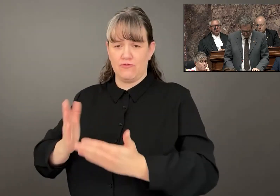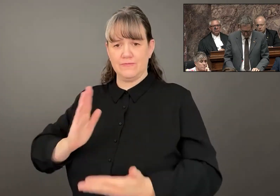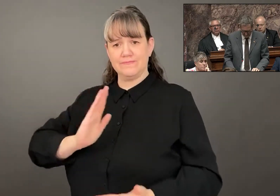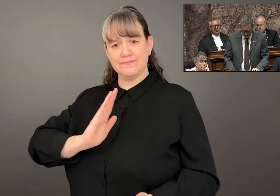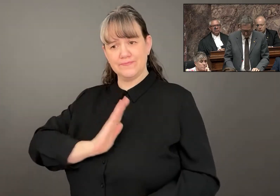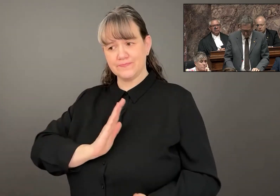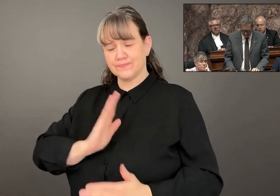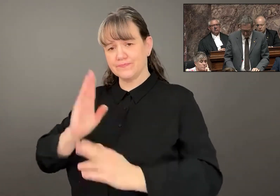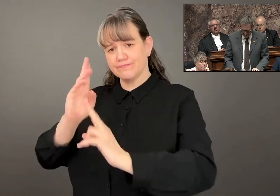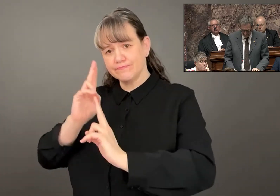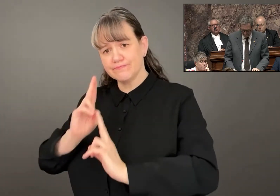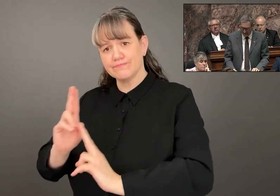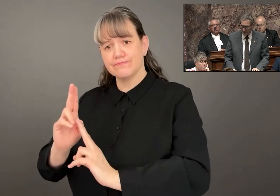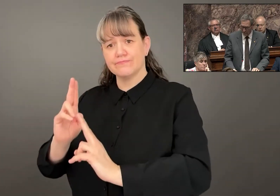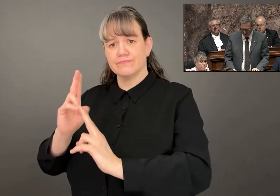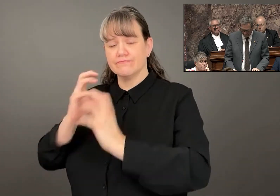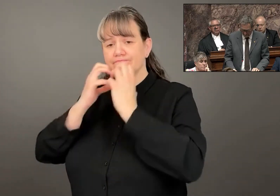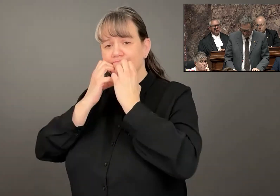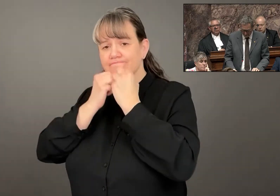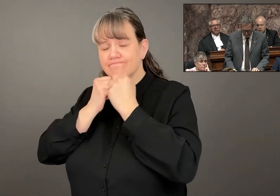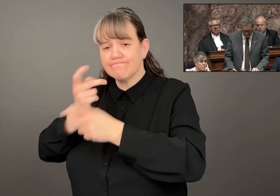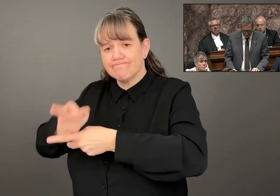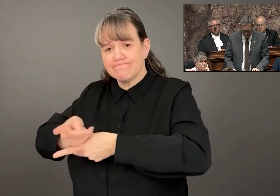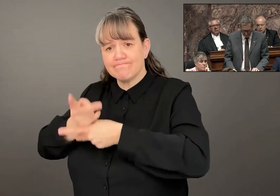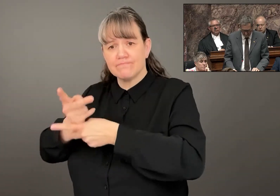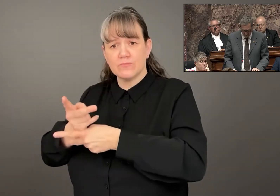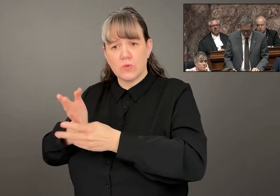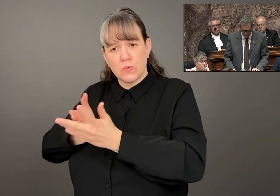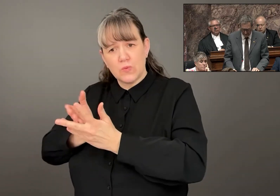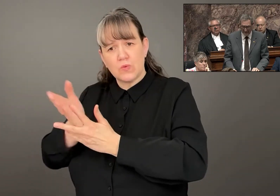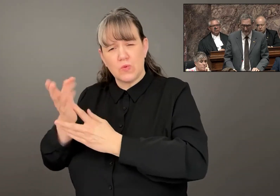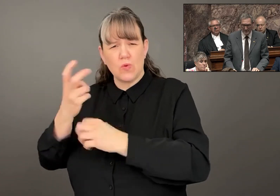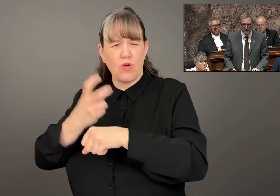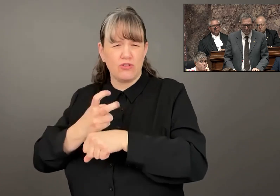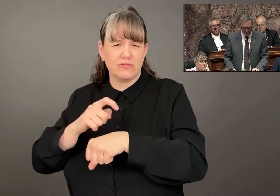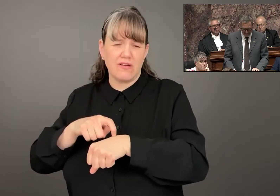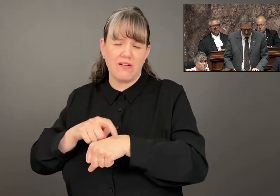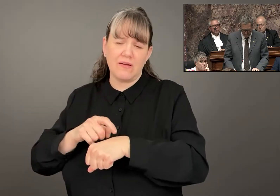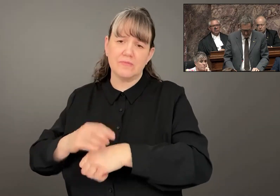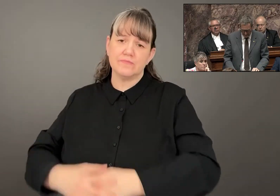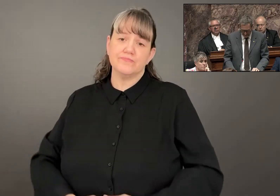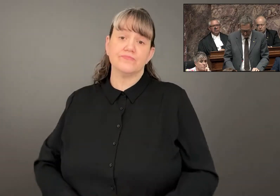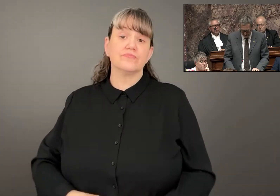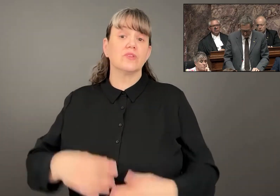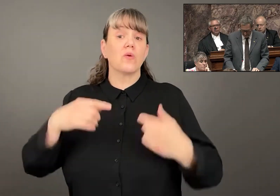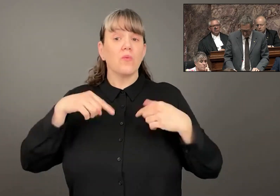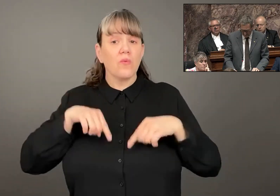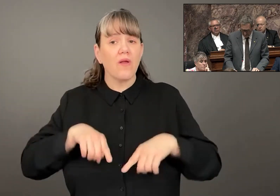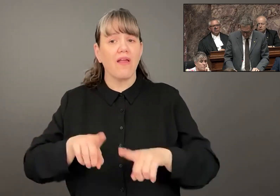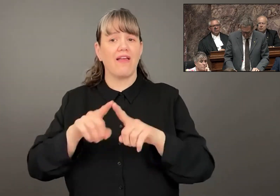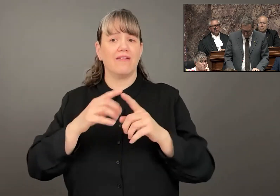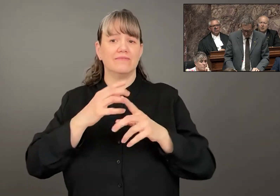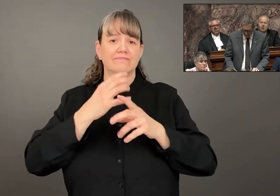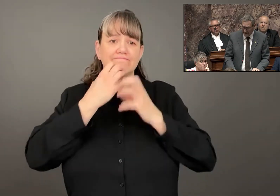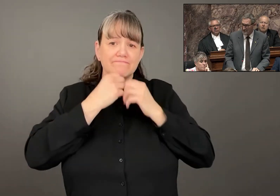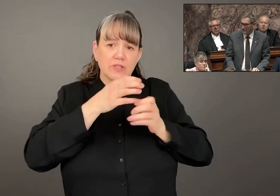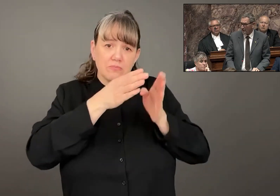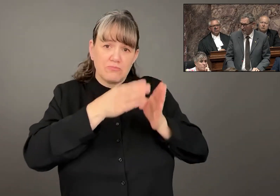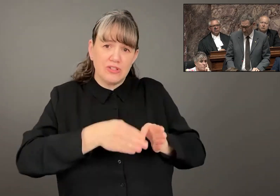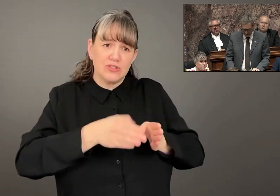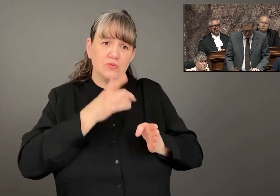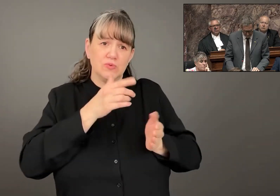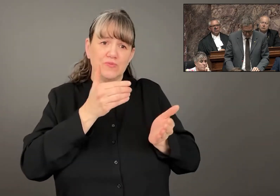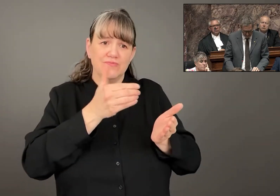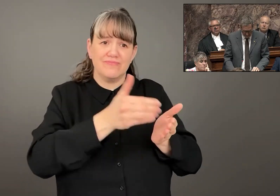of service, let us recognize their incredible work and ensure they have the resources to continue meeting the needs and the growing needs of